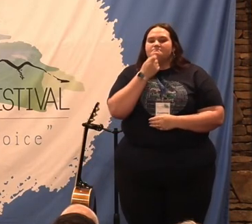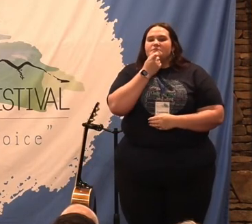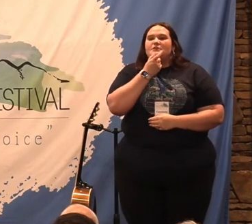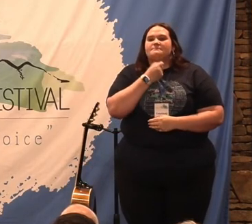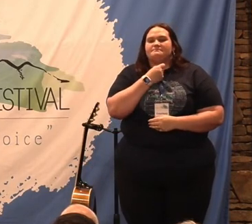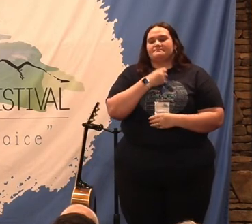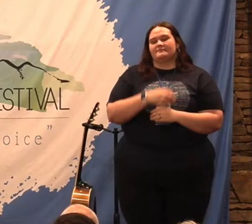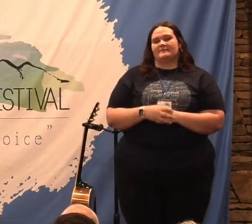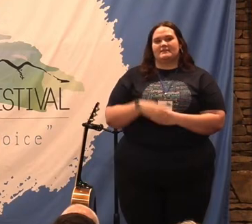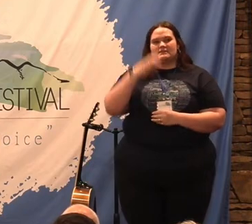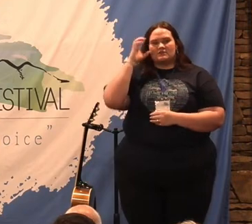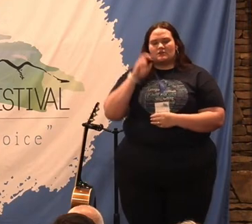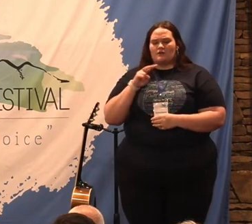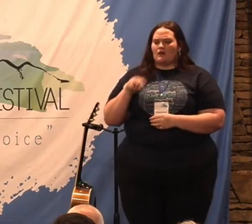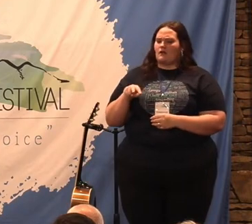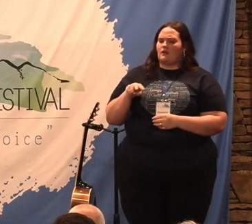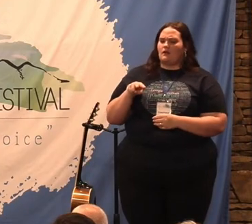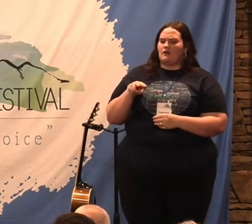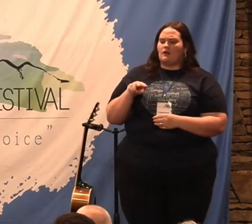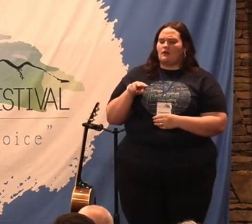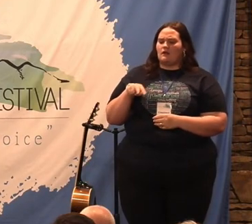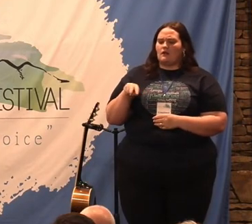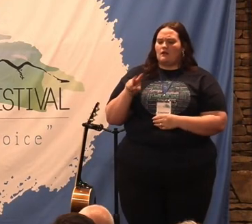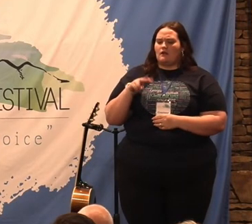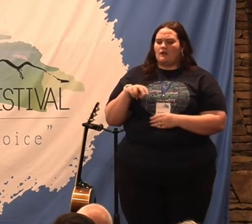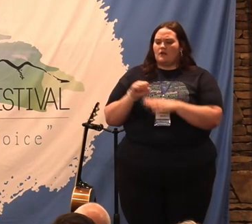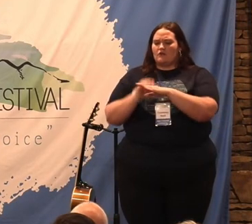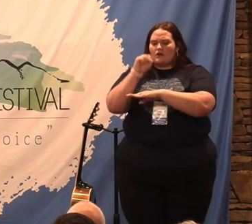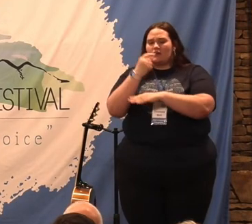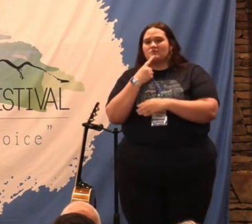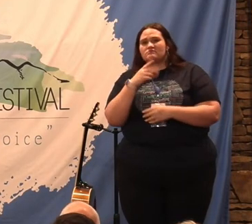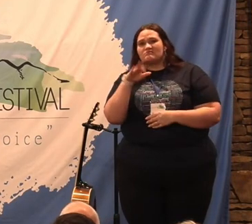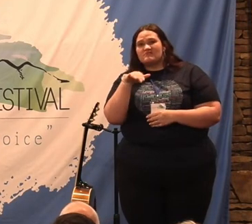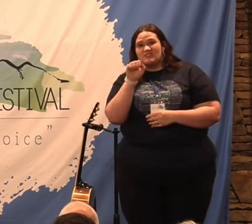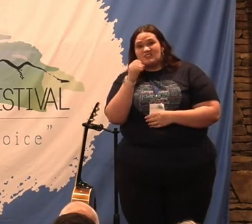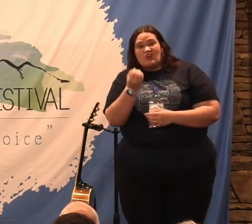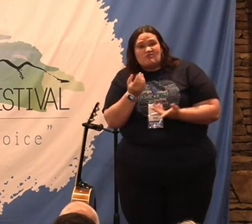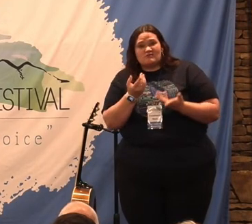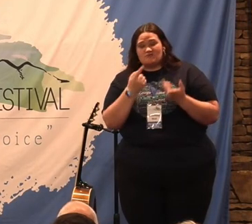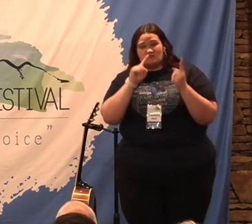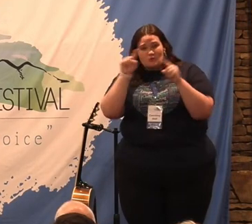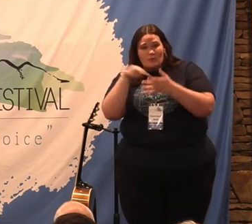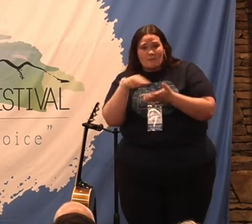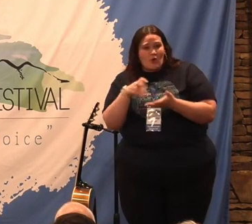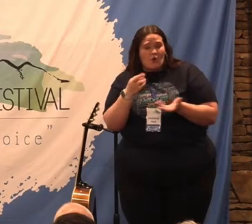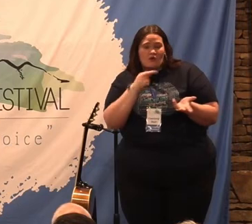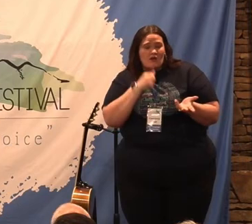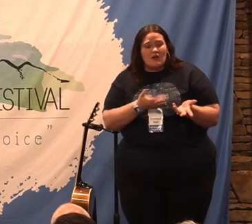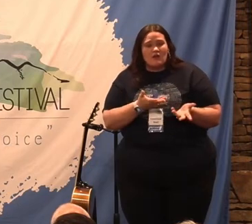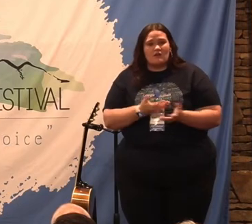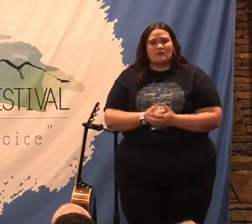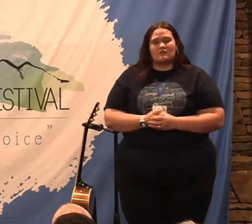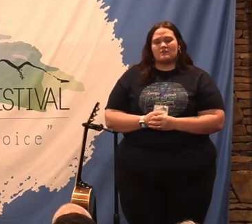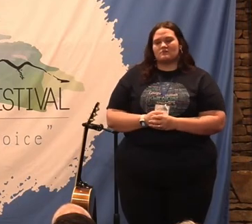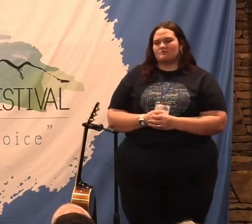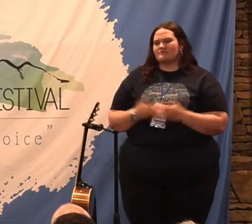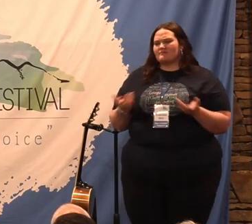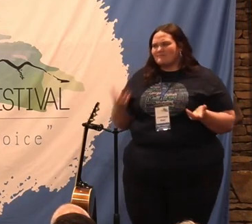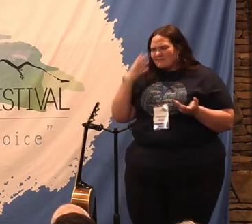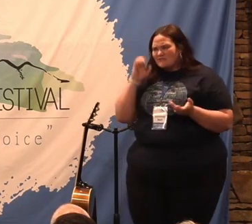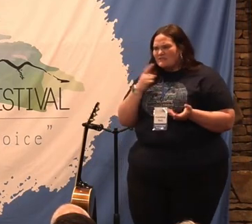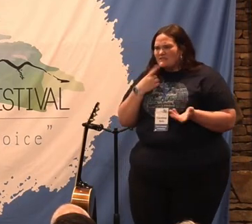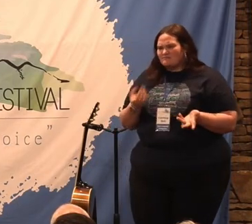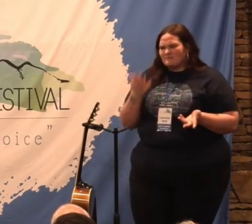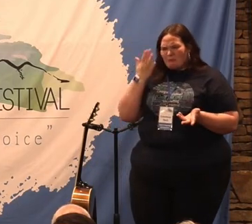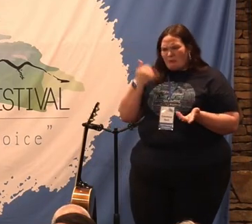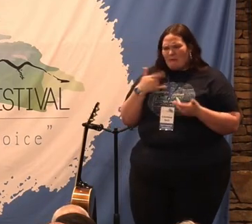Cinderella stared, dumbstruck. The groundhog said, so are you going to the ball or aren't you? Why would I want